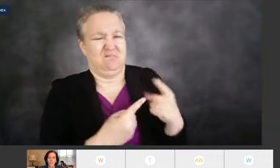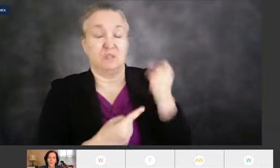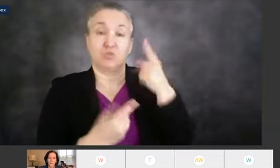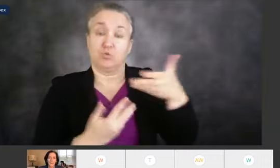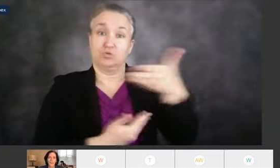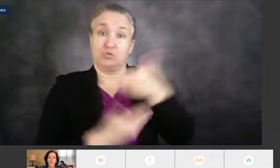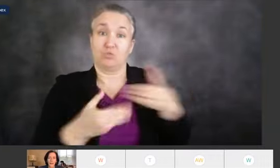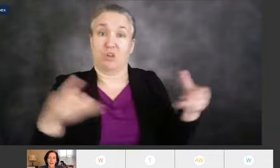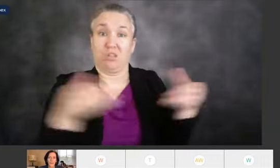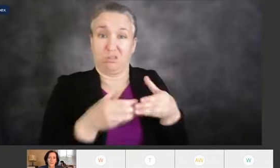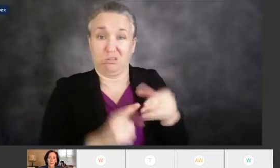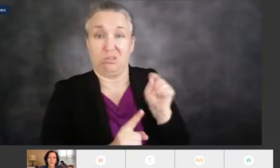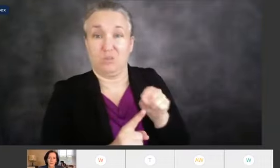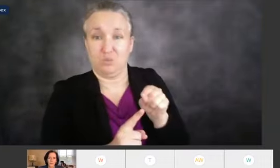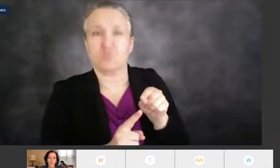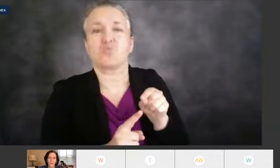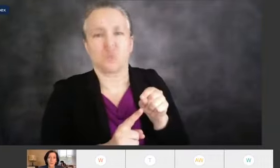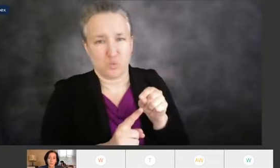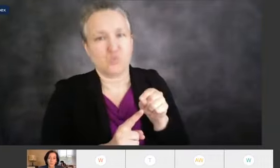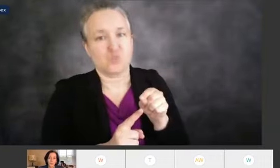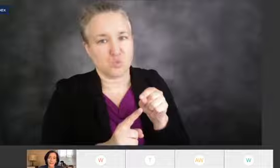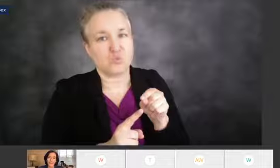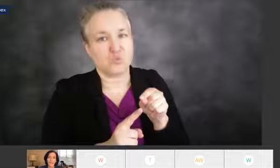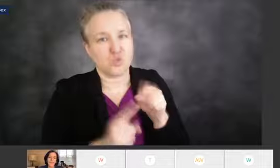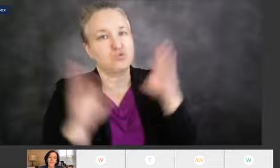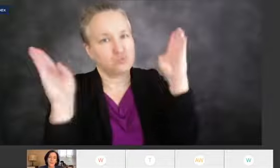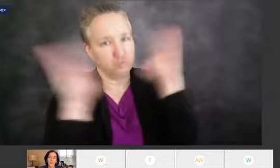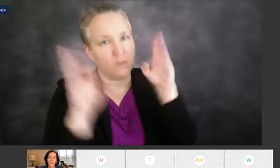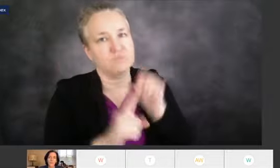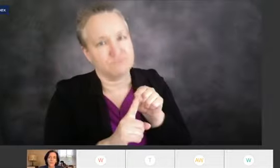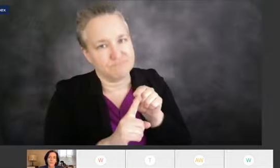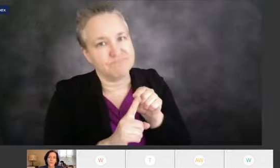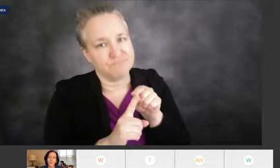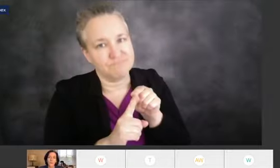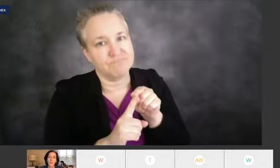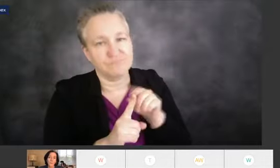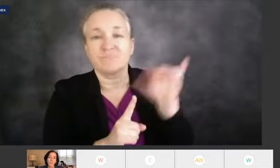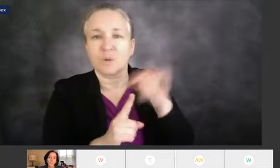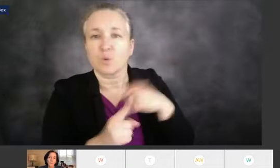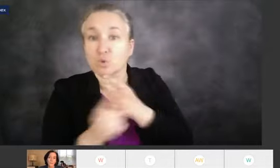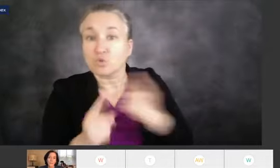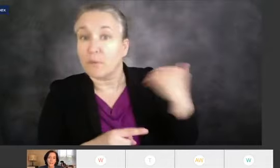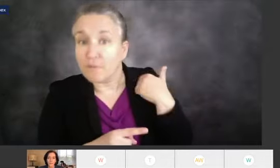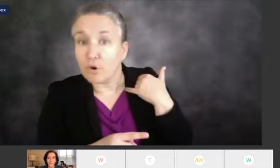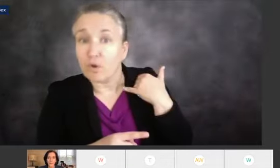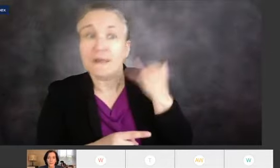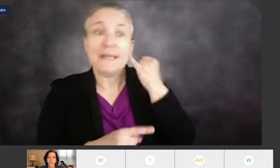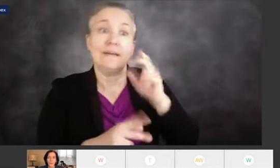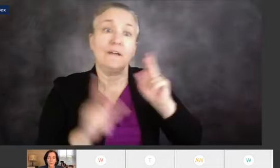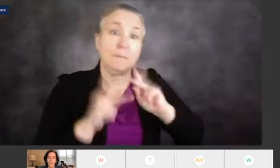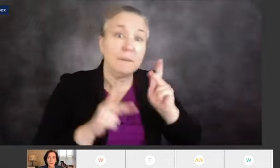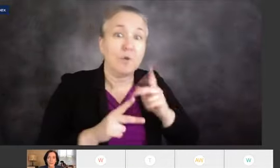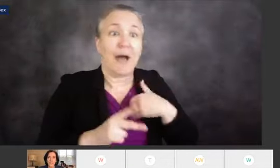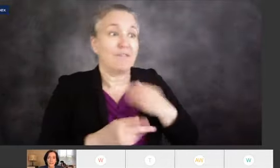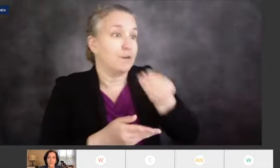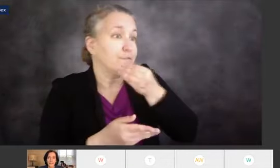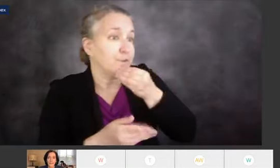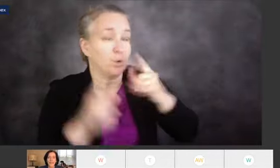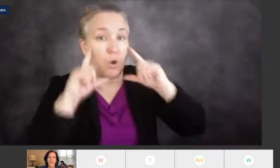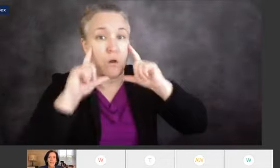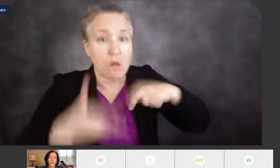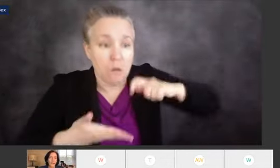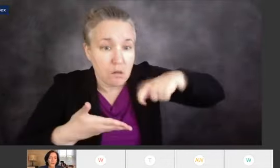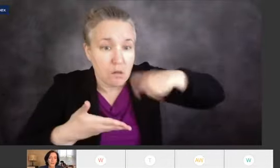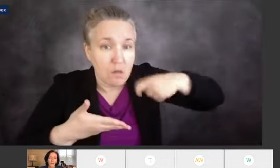gatherings is really the time that we see trouble, particularly, as I said earlier, if it involves food and people are taking their masks off in order to